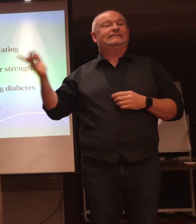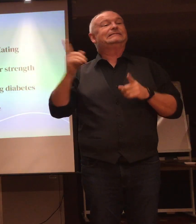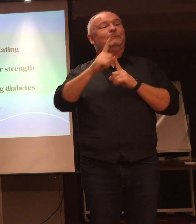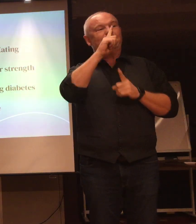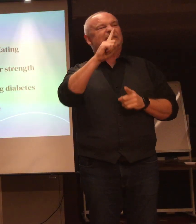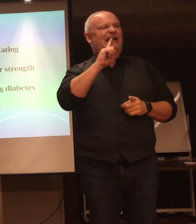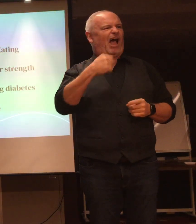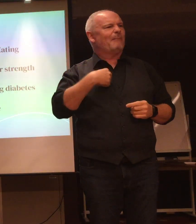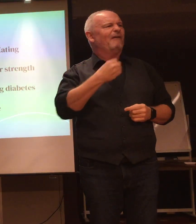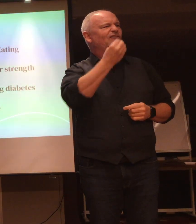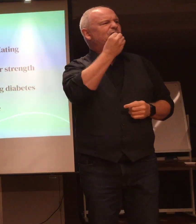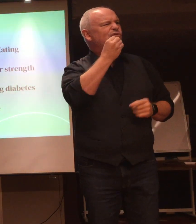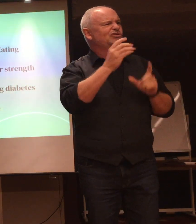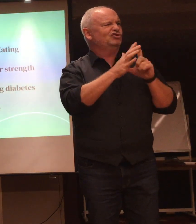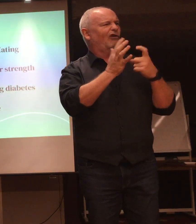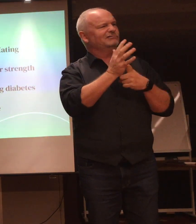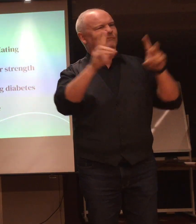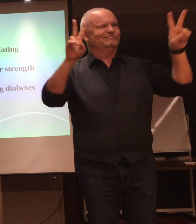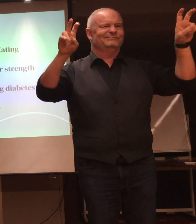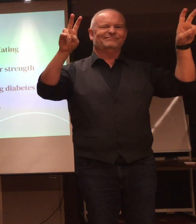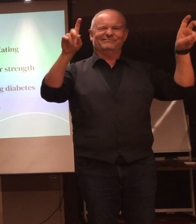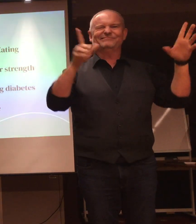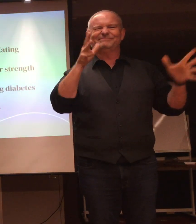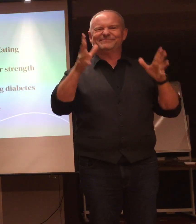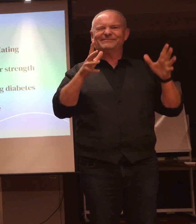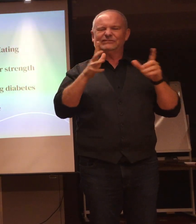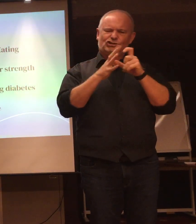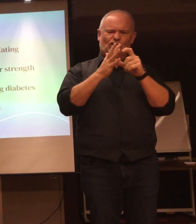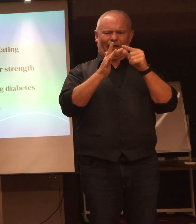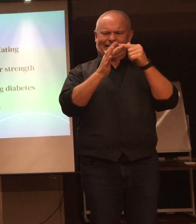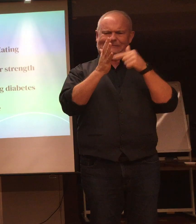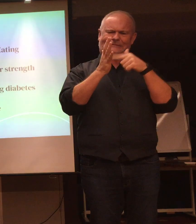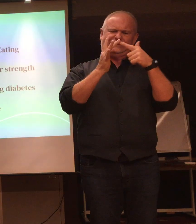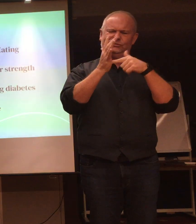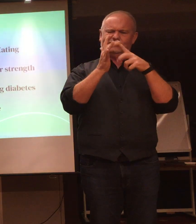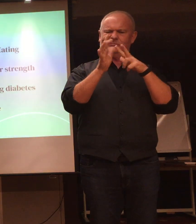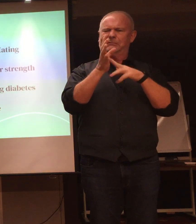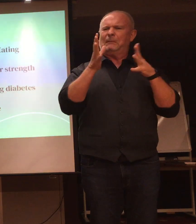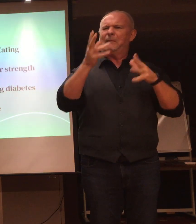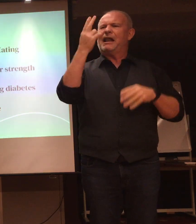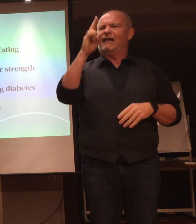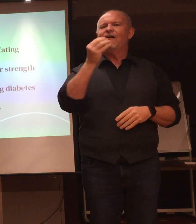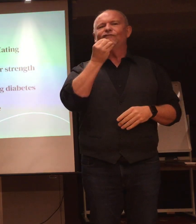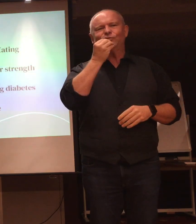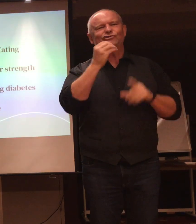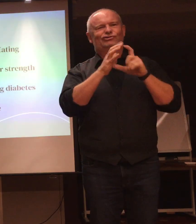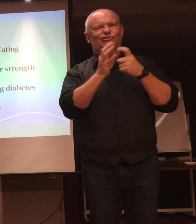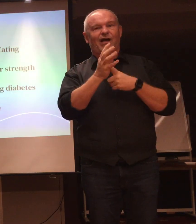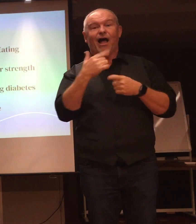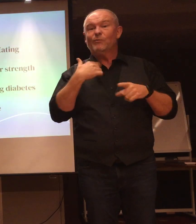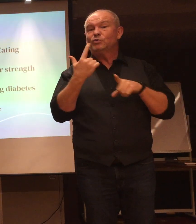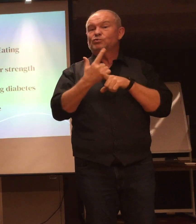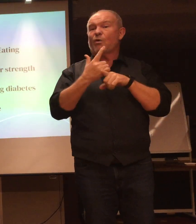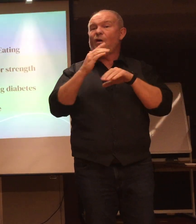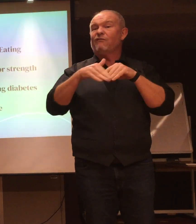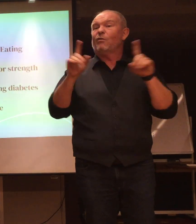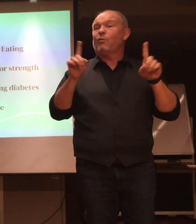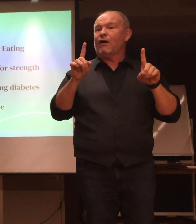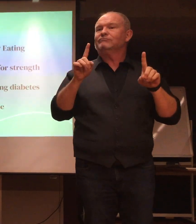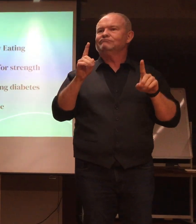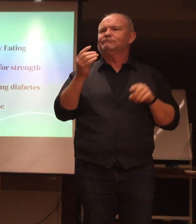Food doctor, as most people would know it. So I'm here today to talk about